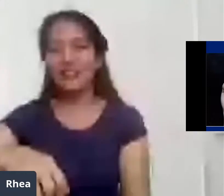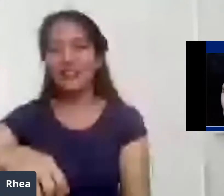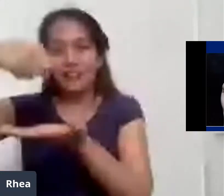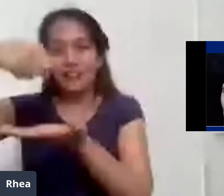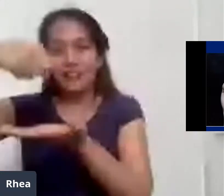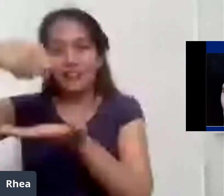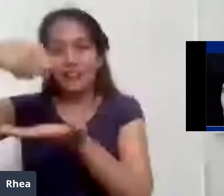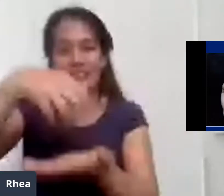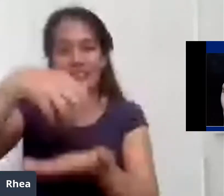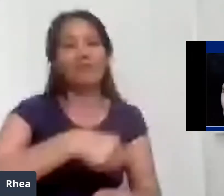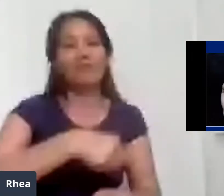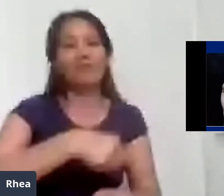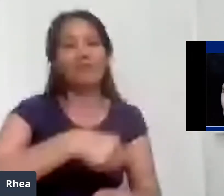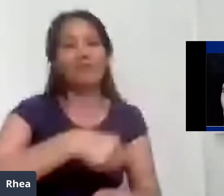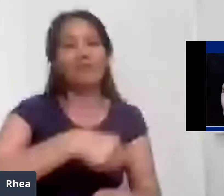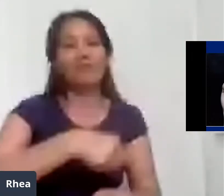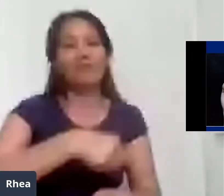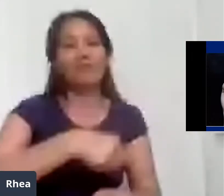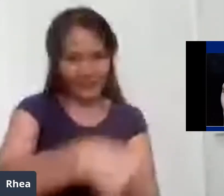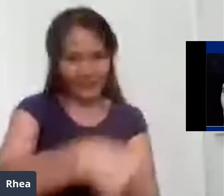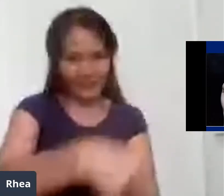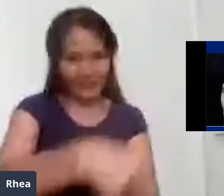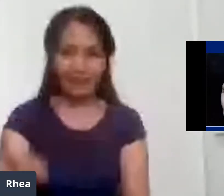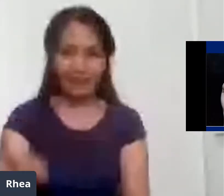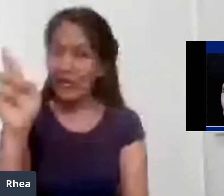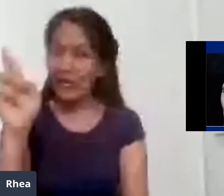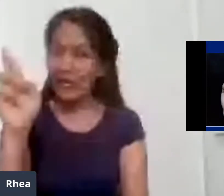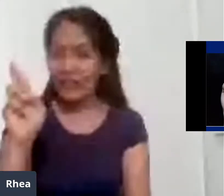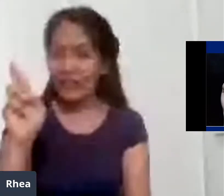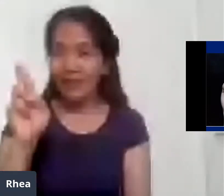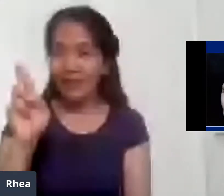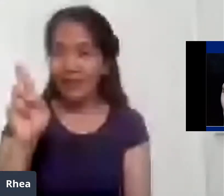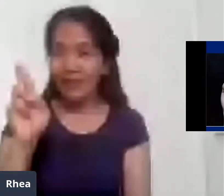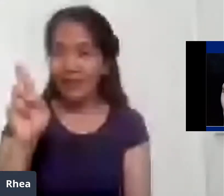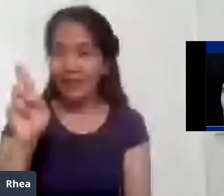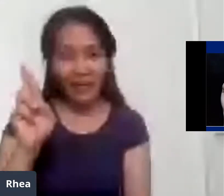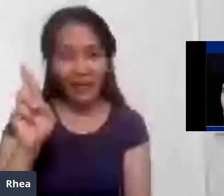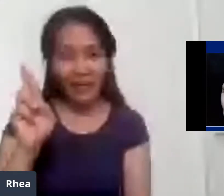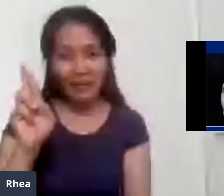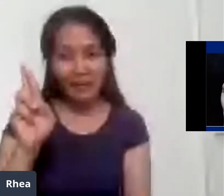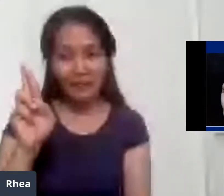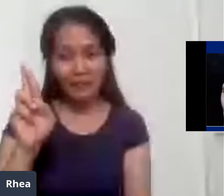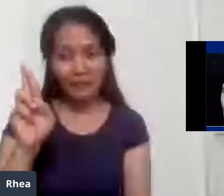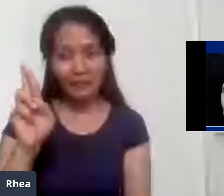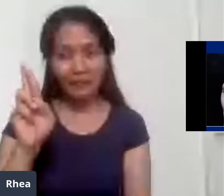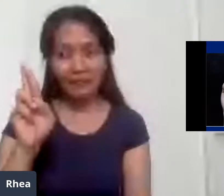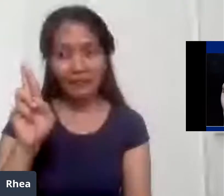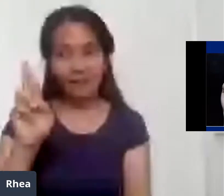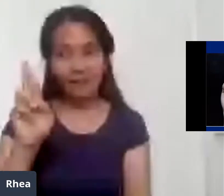for the relief goods to be given. That's for letter R.